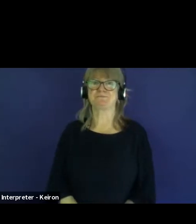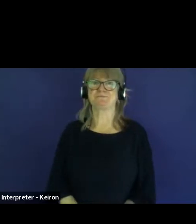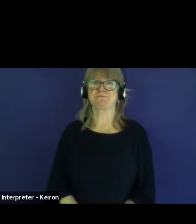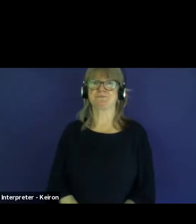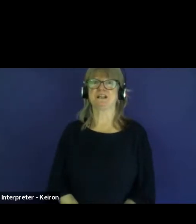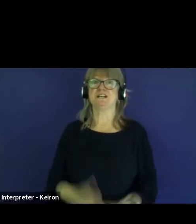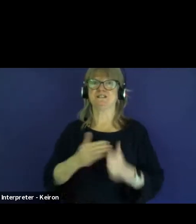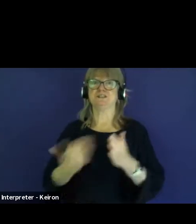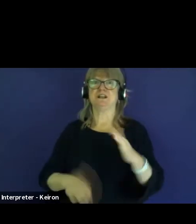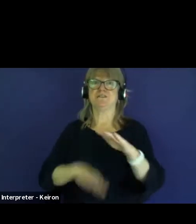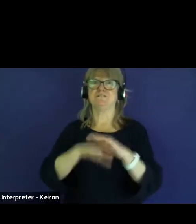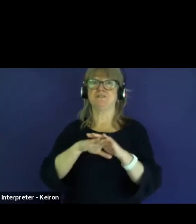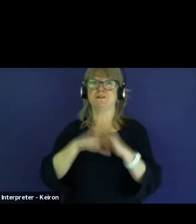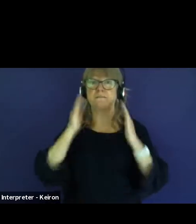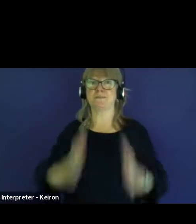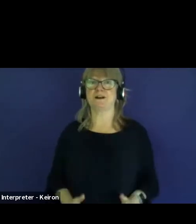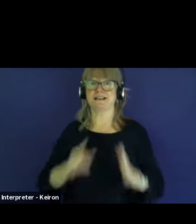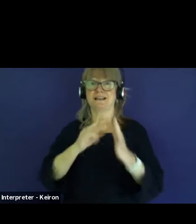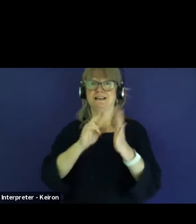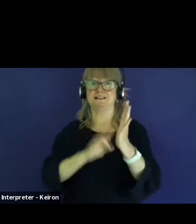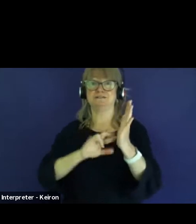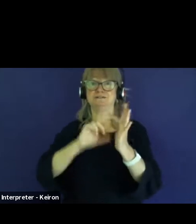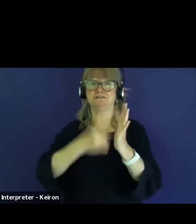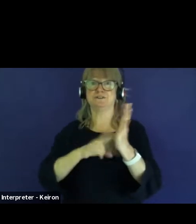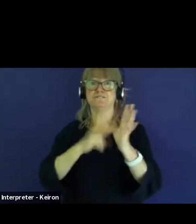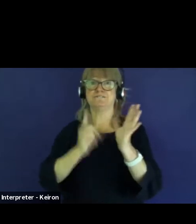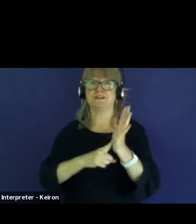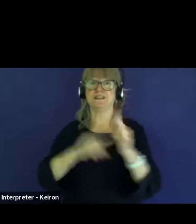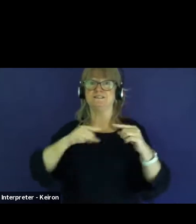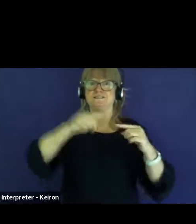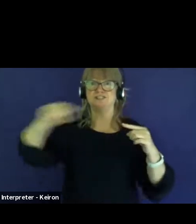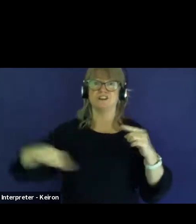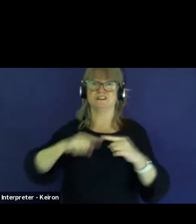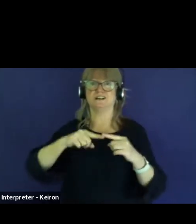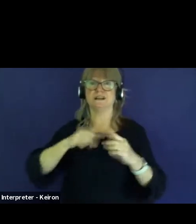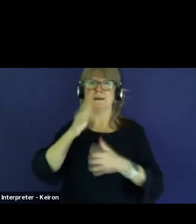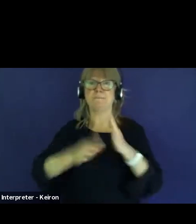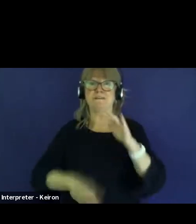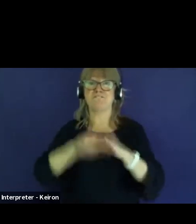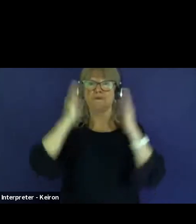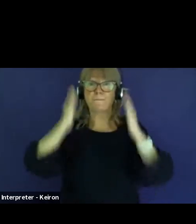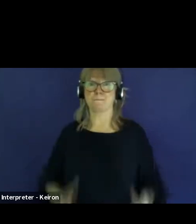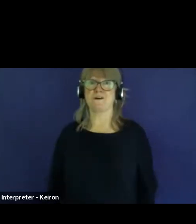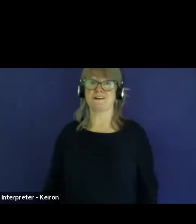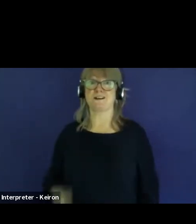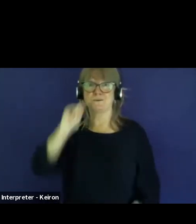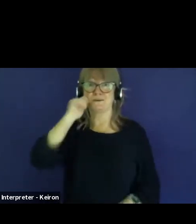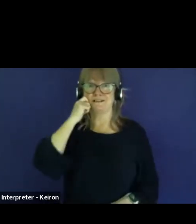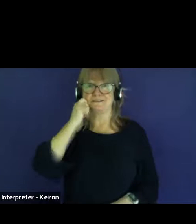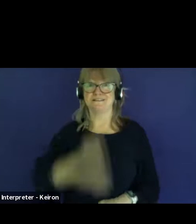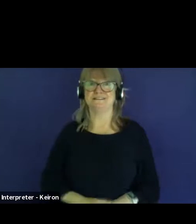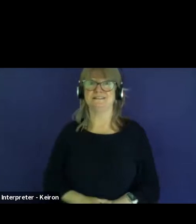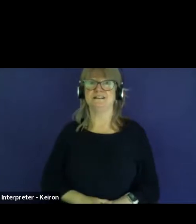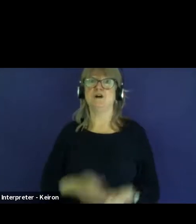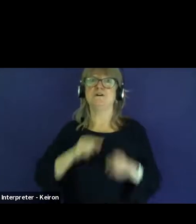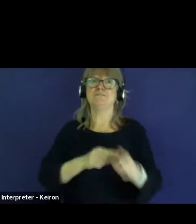body interval circuit. So as the name suggests, we're going to work our whole body today. And it's going to be on that 30 seconds